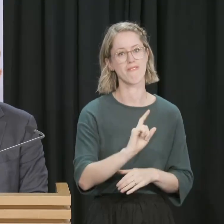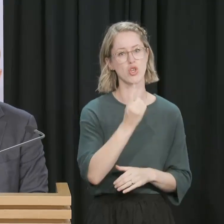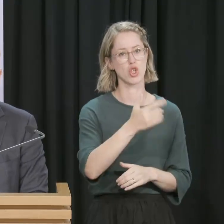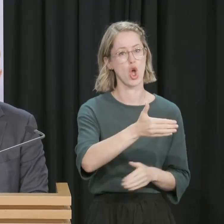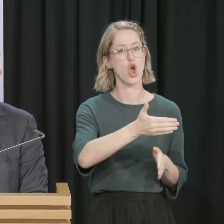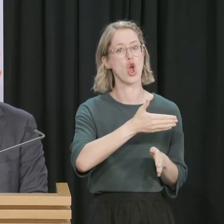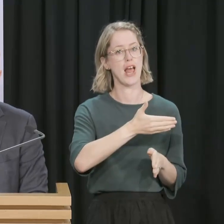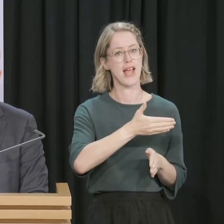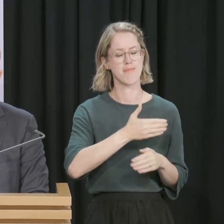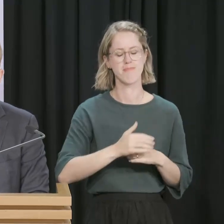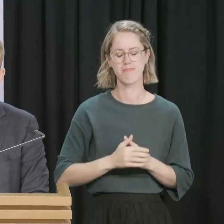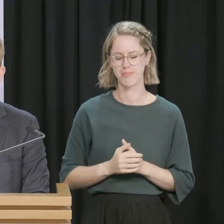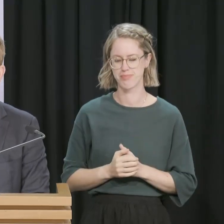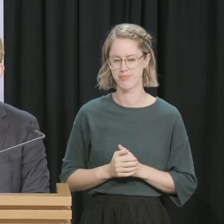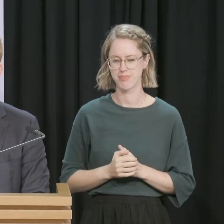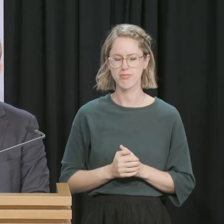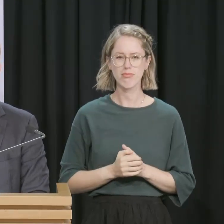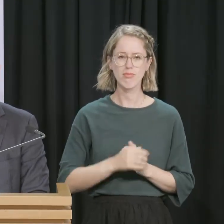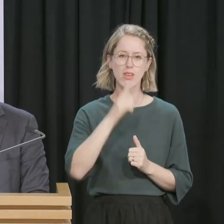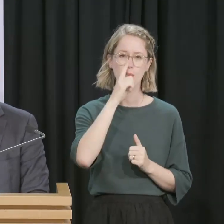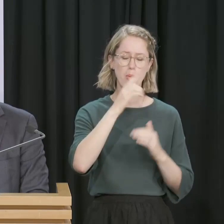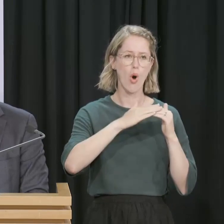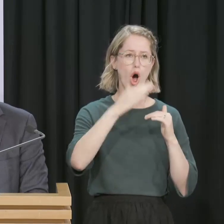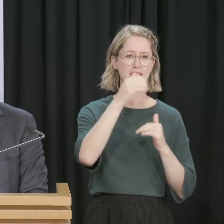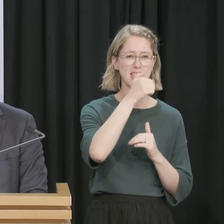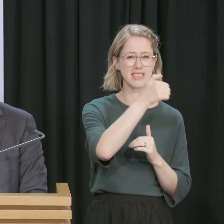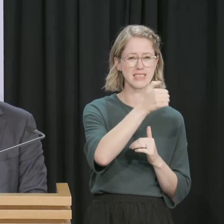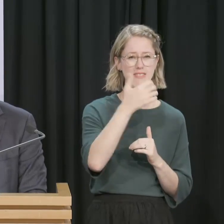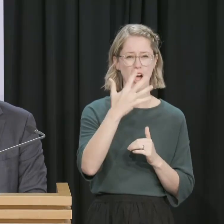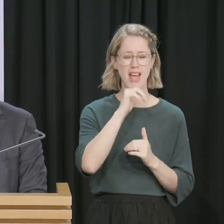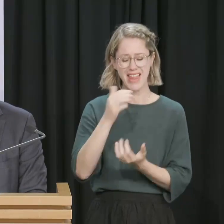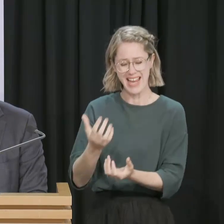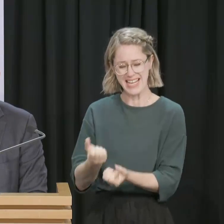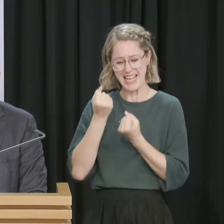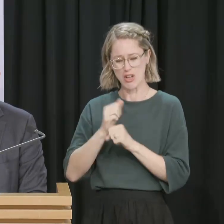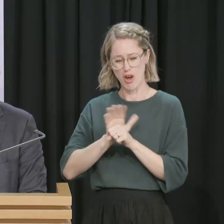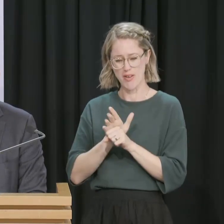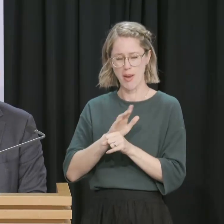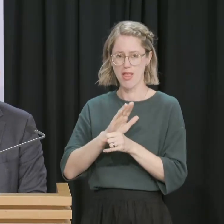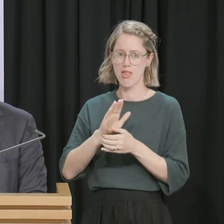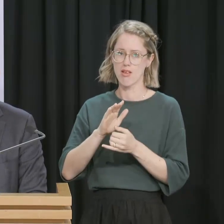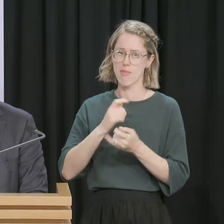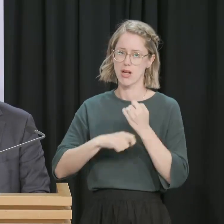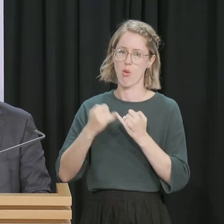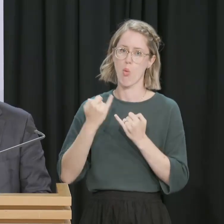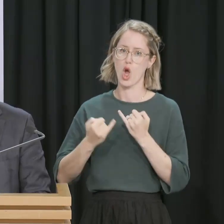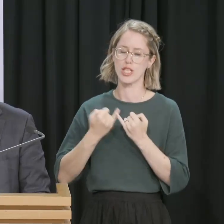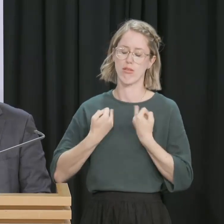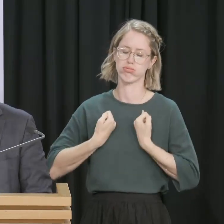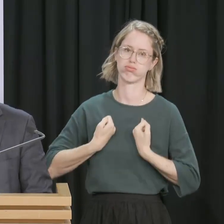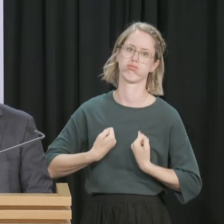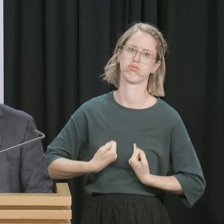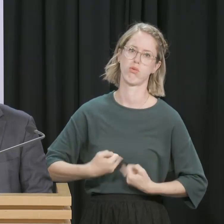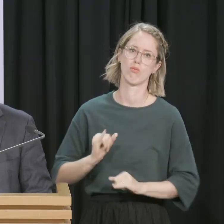early. It's estimated that those over 65 have a 5-fold increase in risk of severe